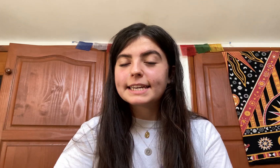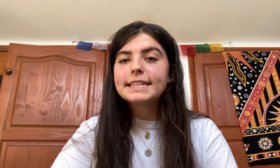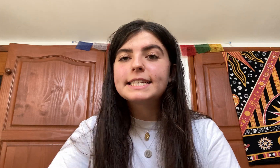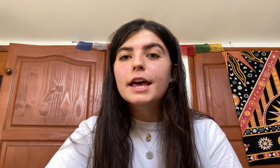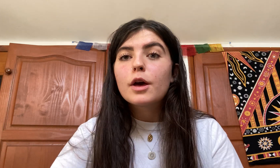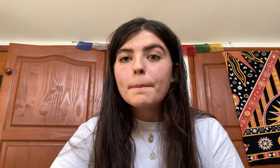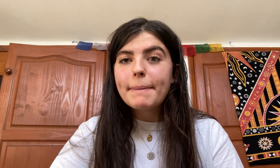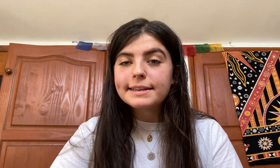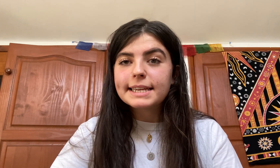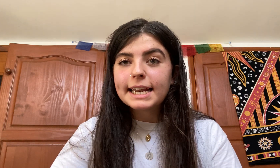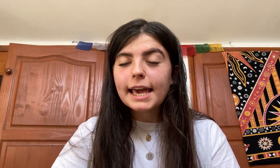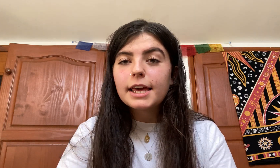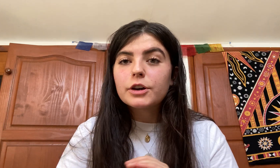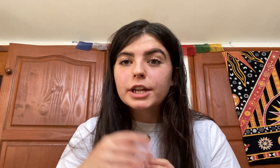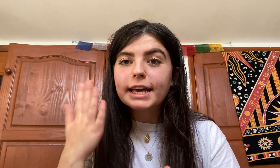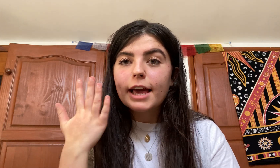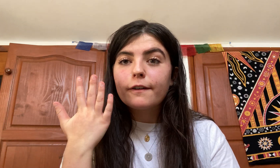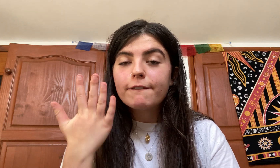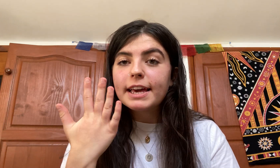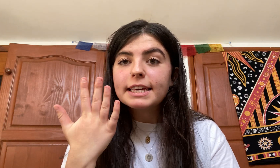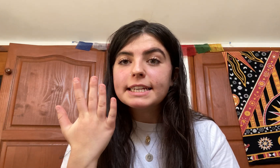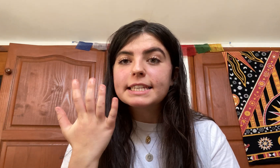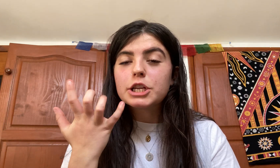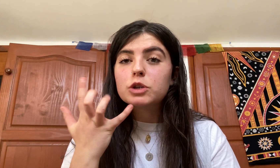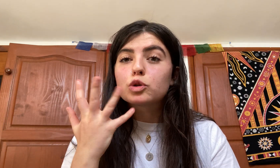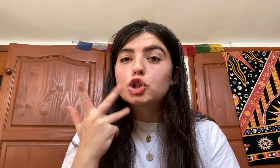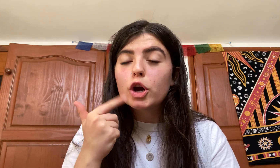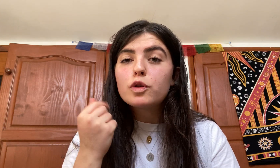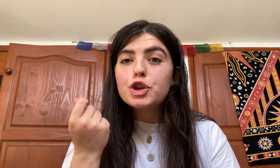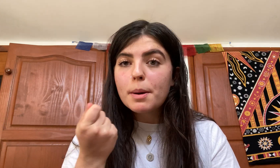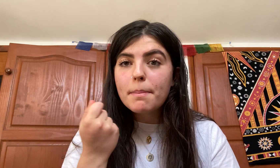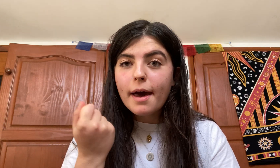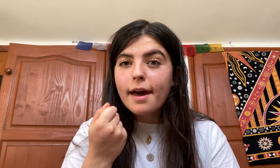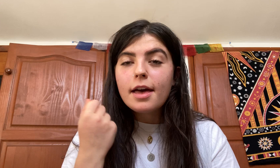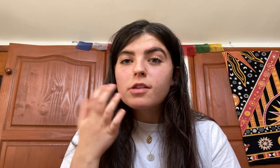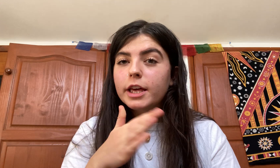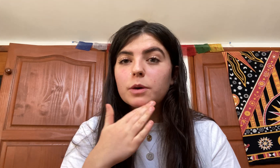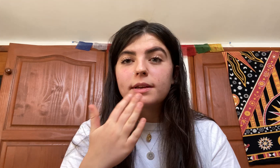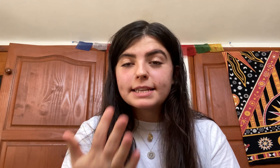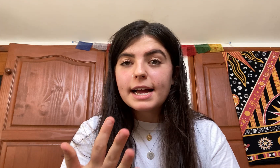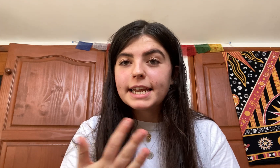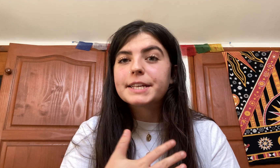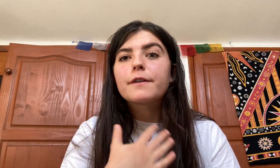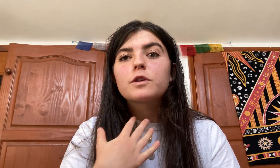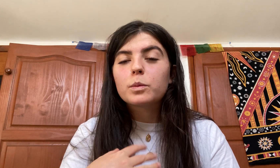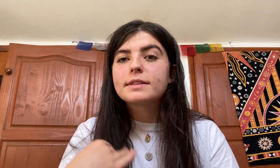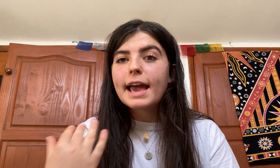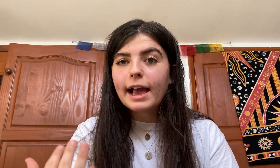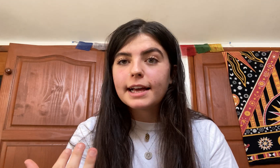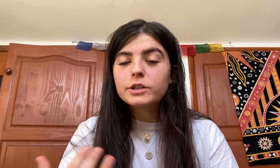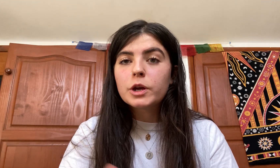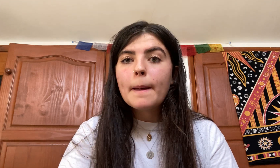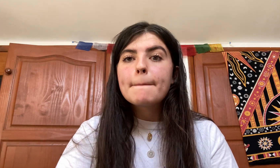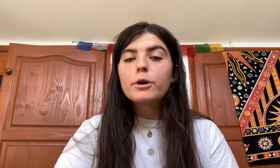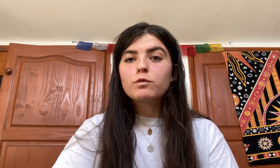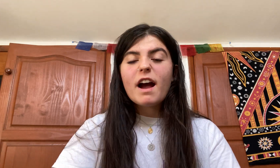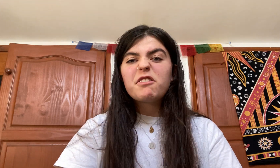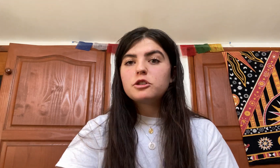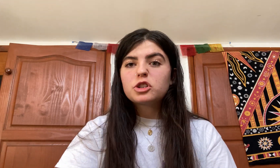second. Basically, you're going to get your fingers and you will show the number that you are signing of someone's age, but rather than just